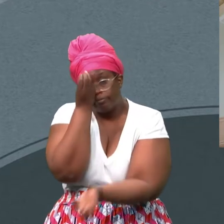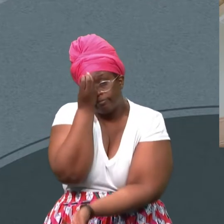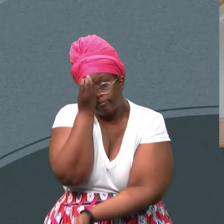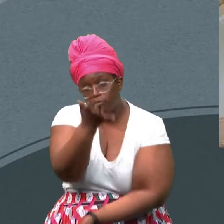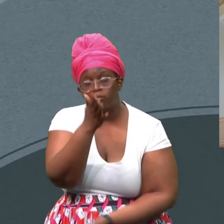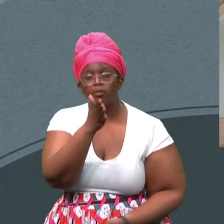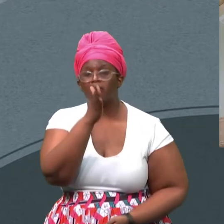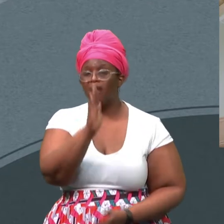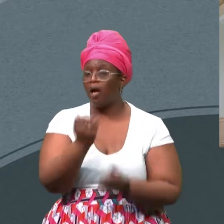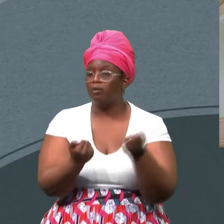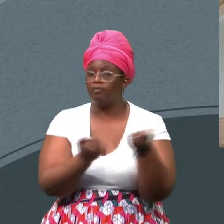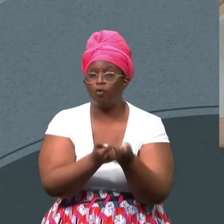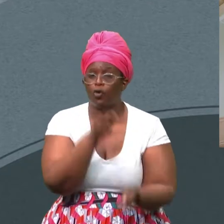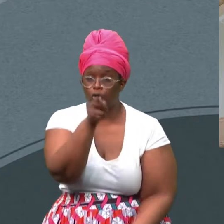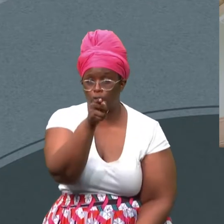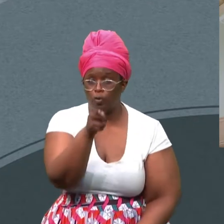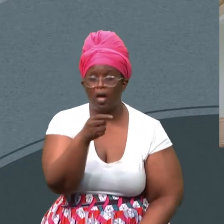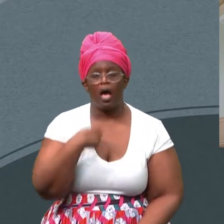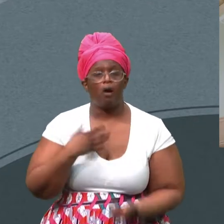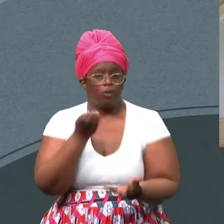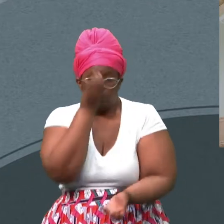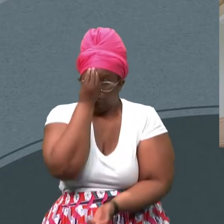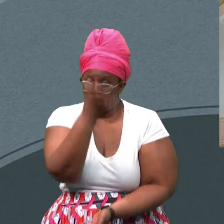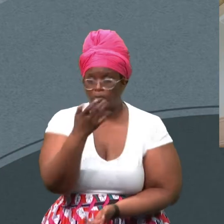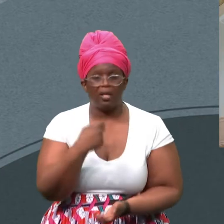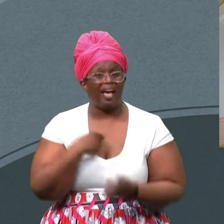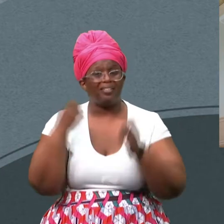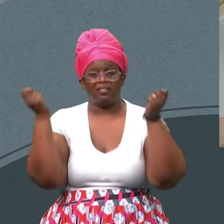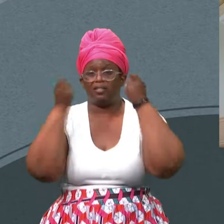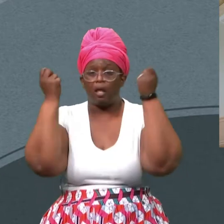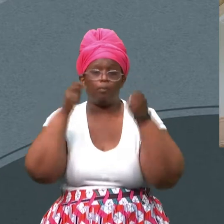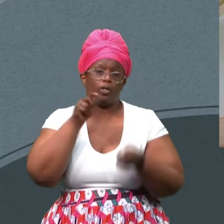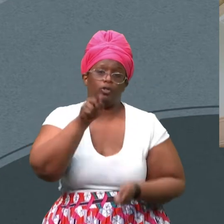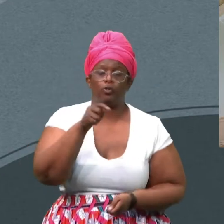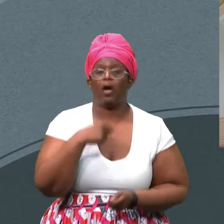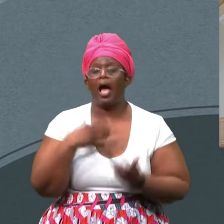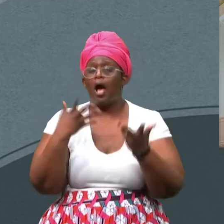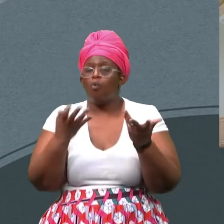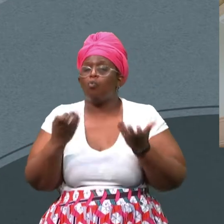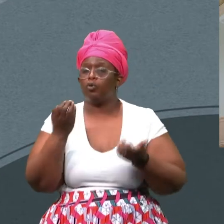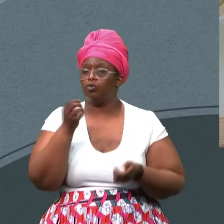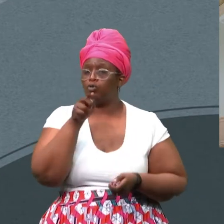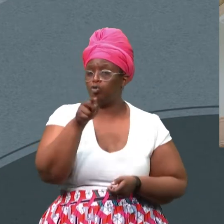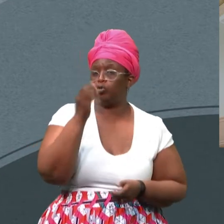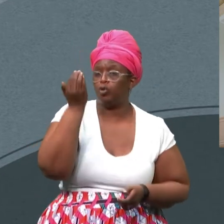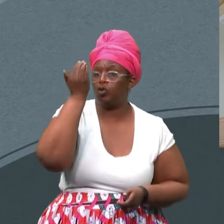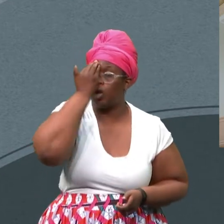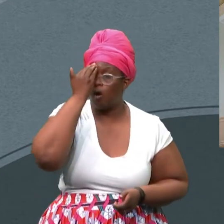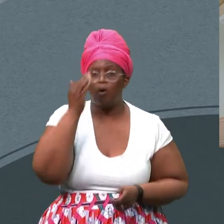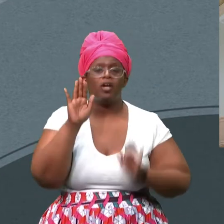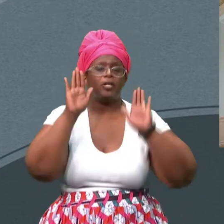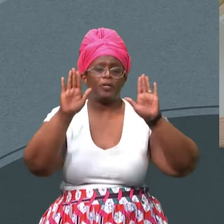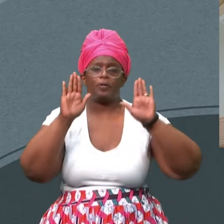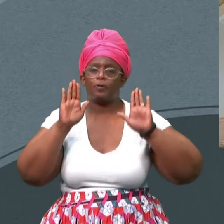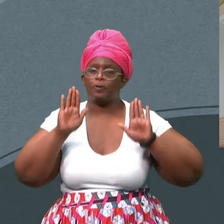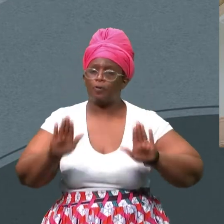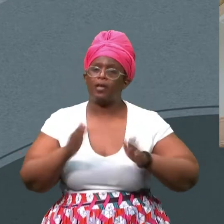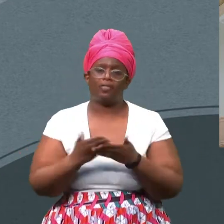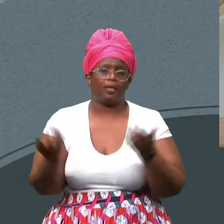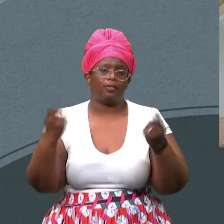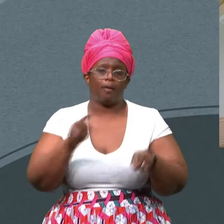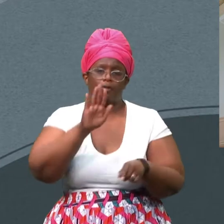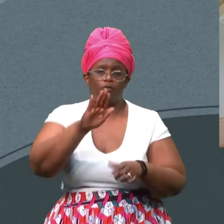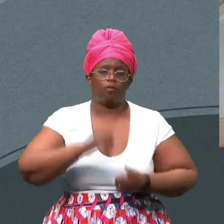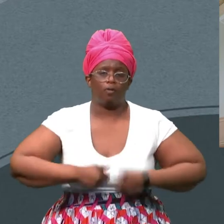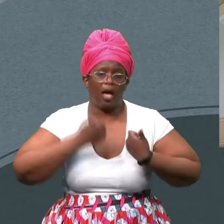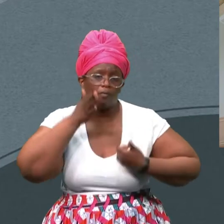God is for you. I want you to know I celebrate you. I want you to know there are great things in your life. I want you